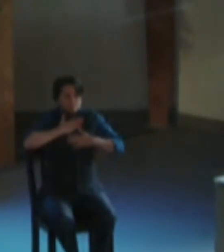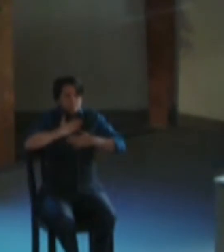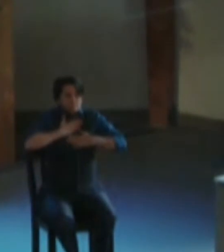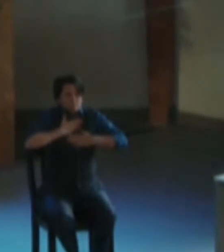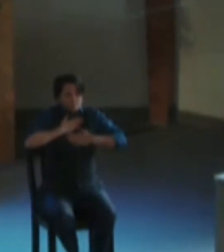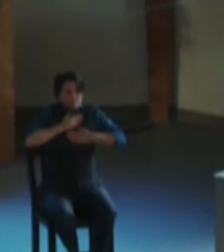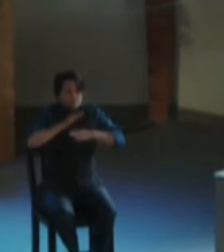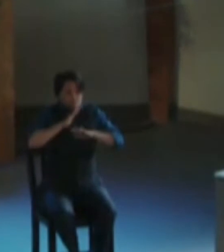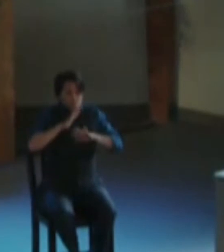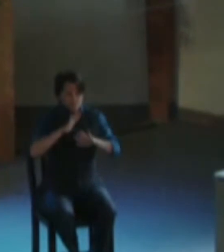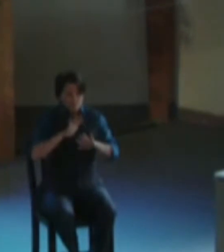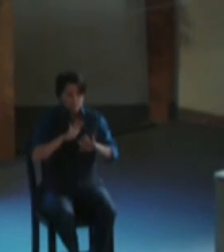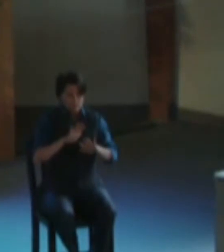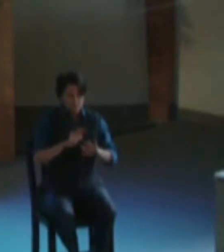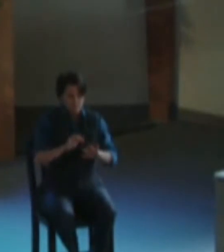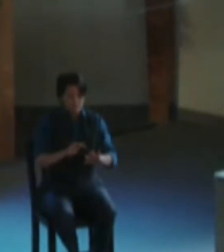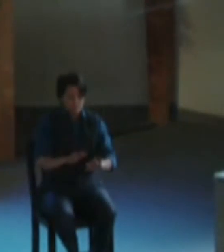and exhale.